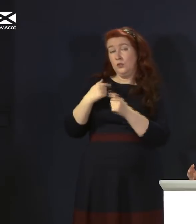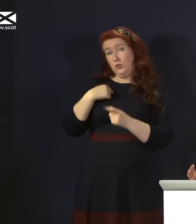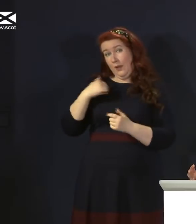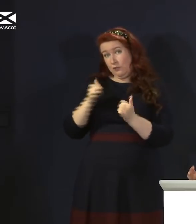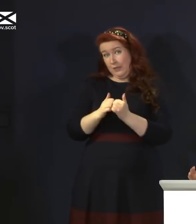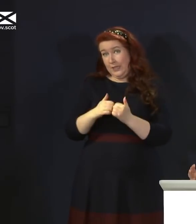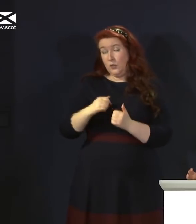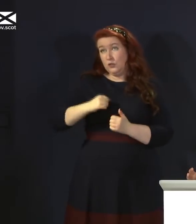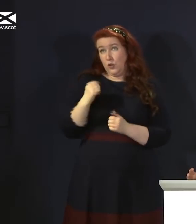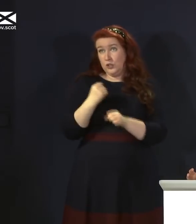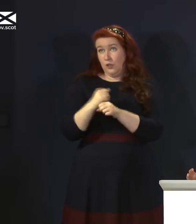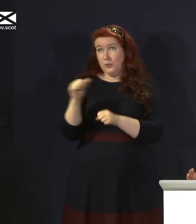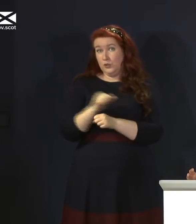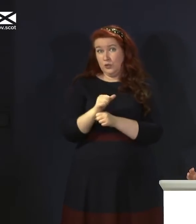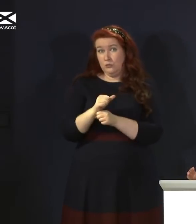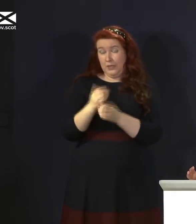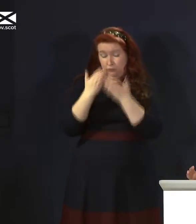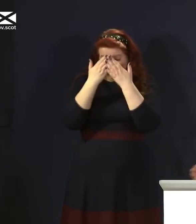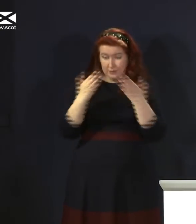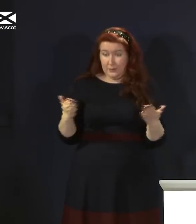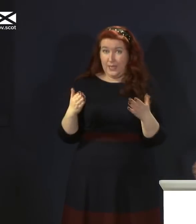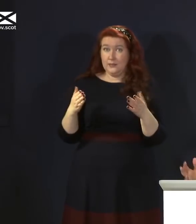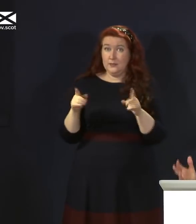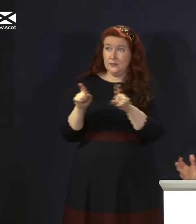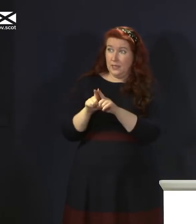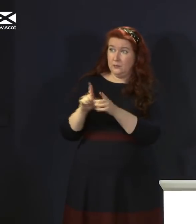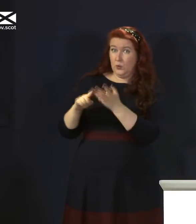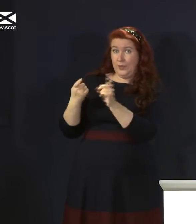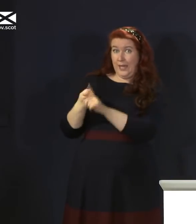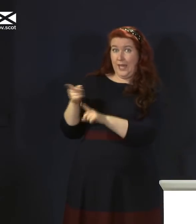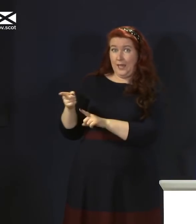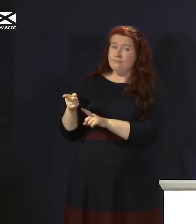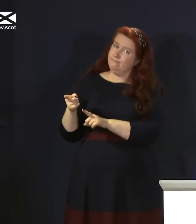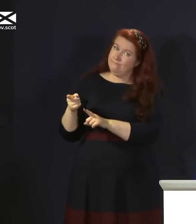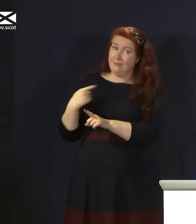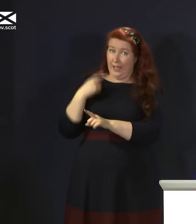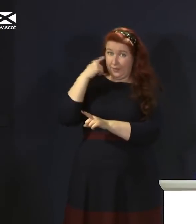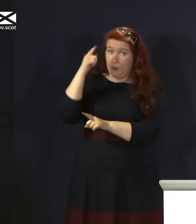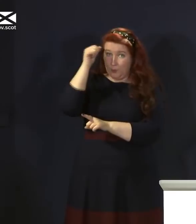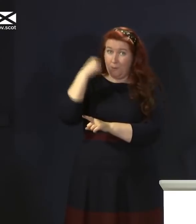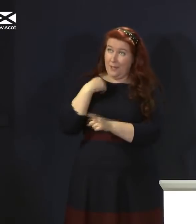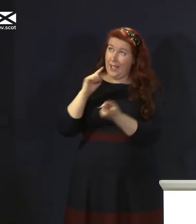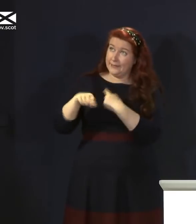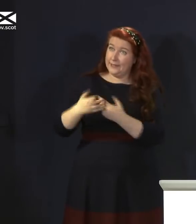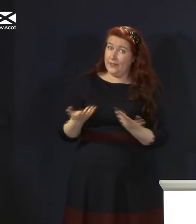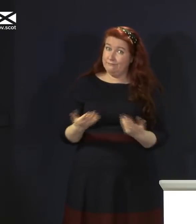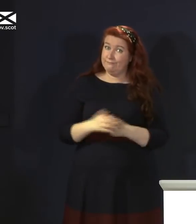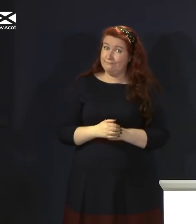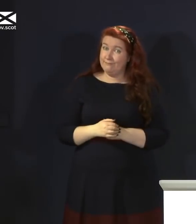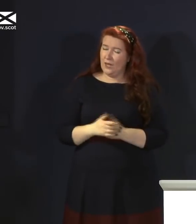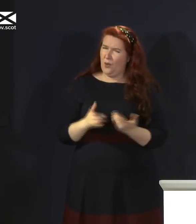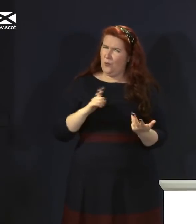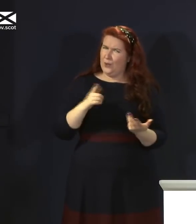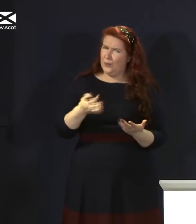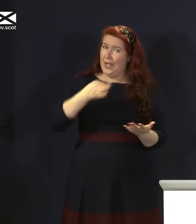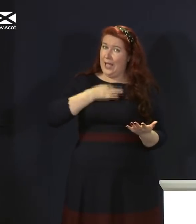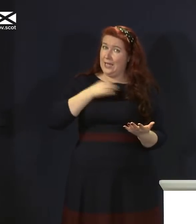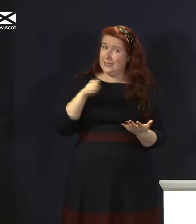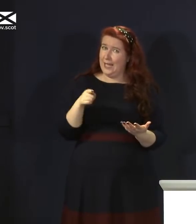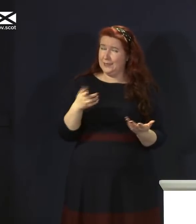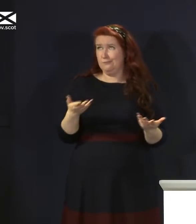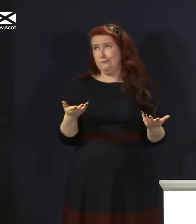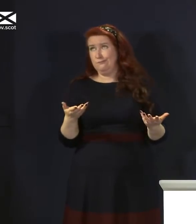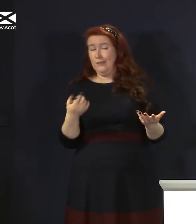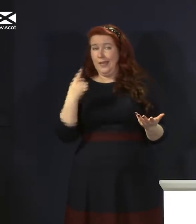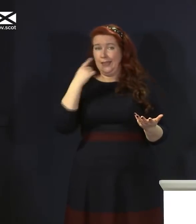should be treated with respect by the UK Government? I think you can probably guess my answer at that, and the very fact that question is having to be posed probably